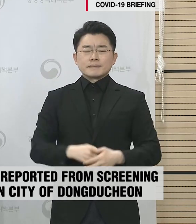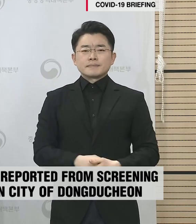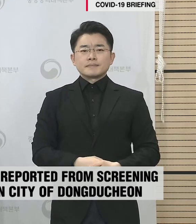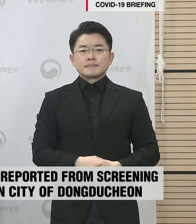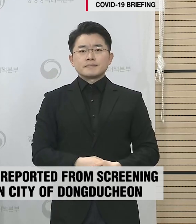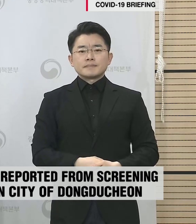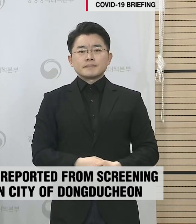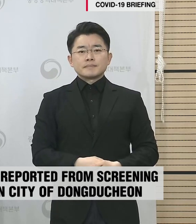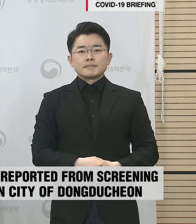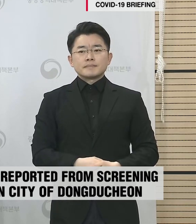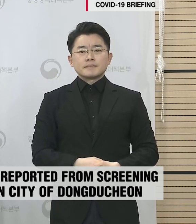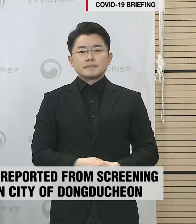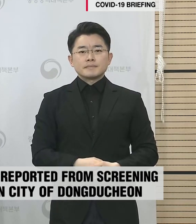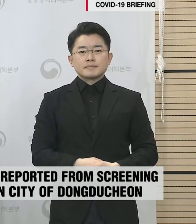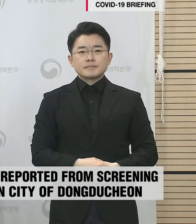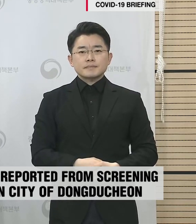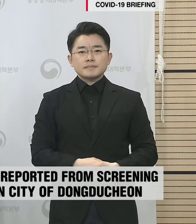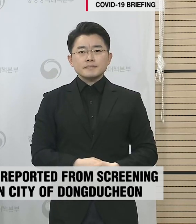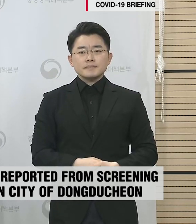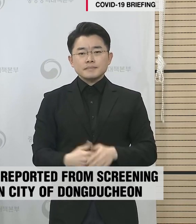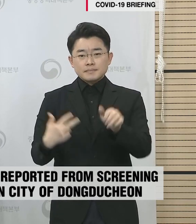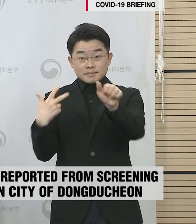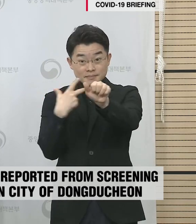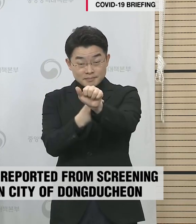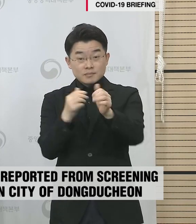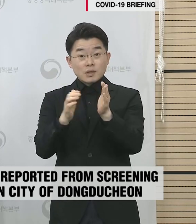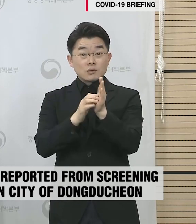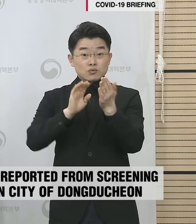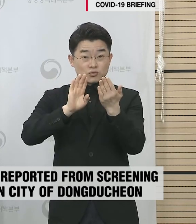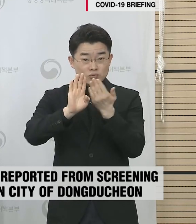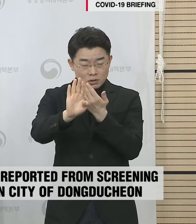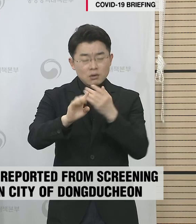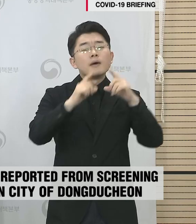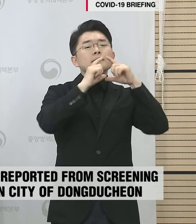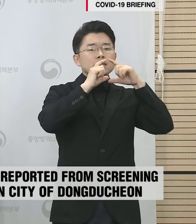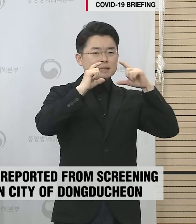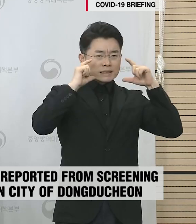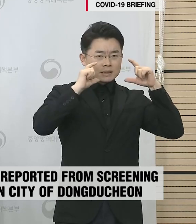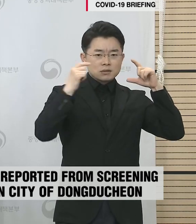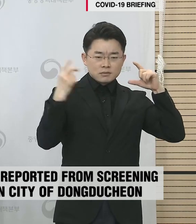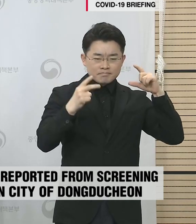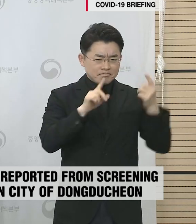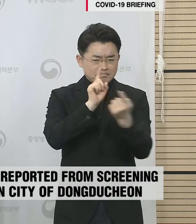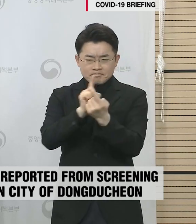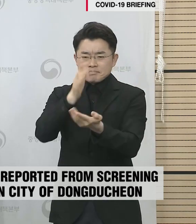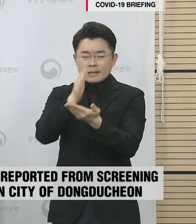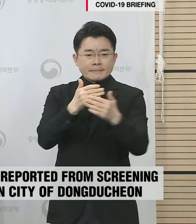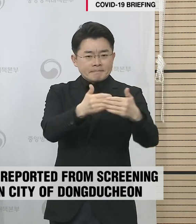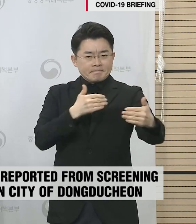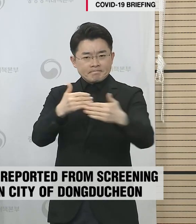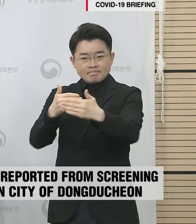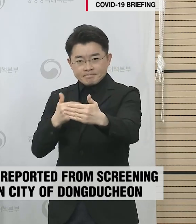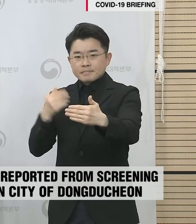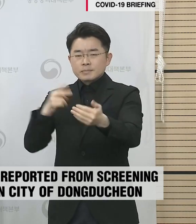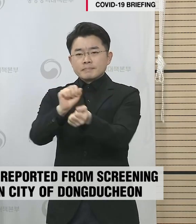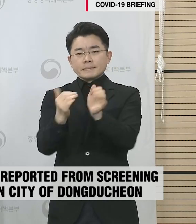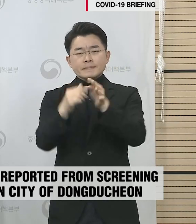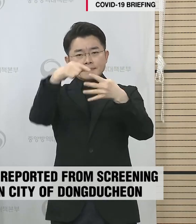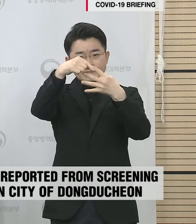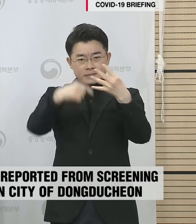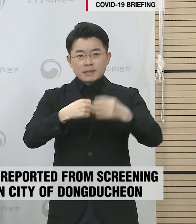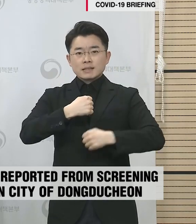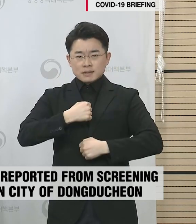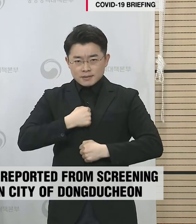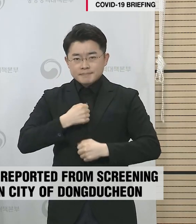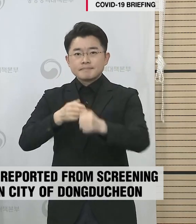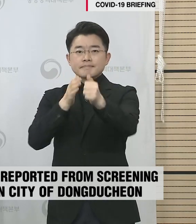and need more data to be accumulated as for these long-term effects of these vaccines. Even after inoculation, it